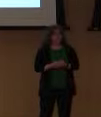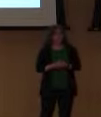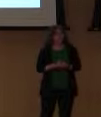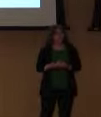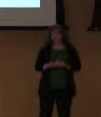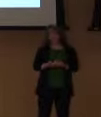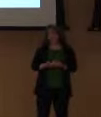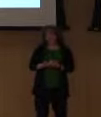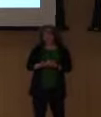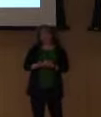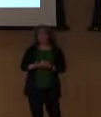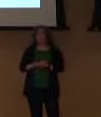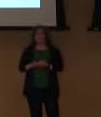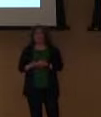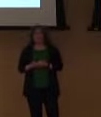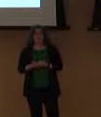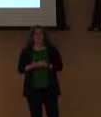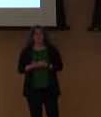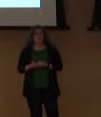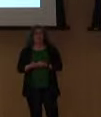Because this is a funded project, we also have an